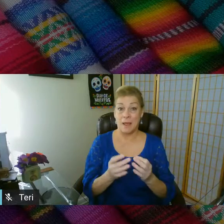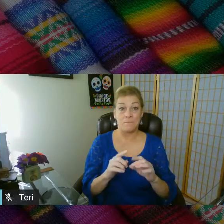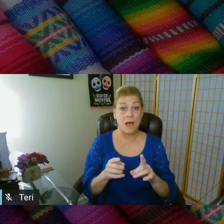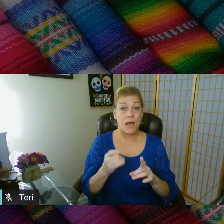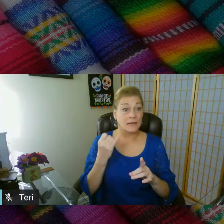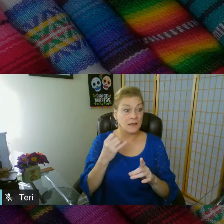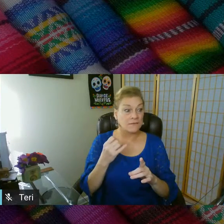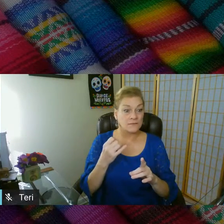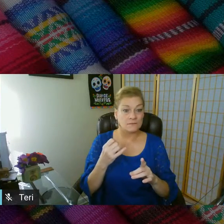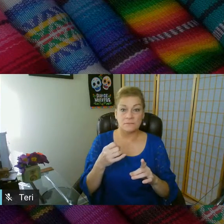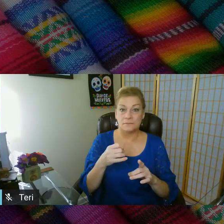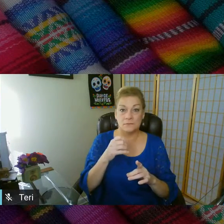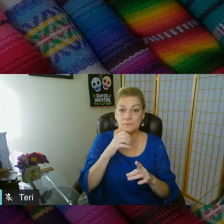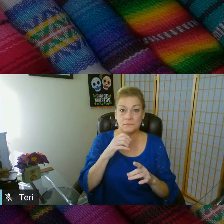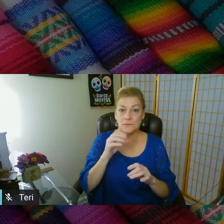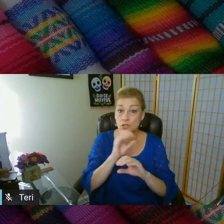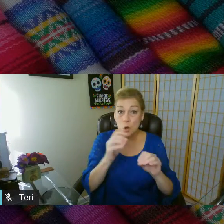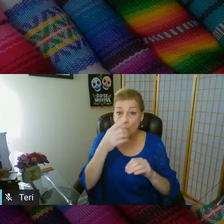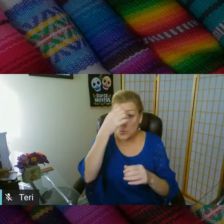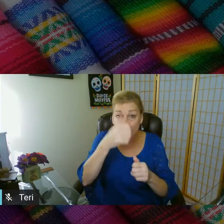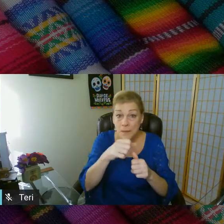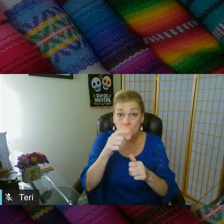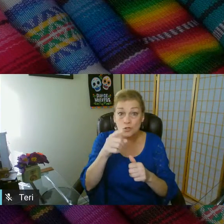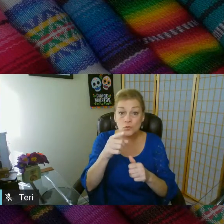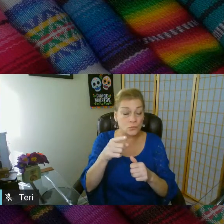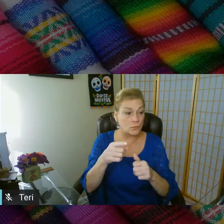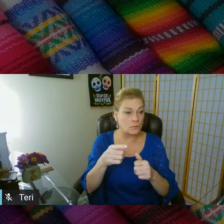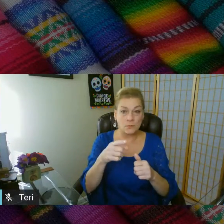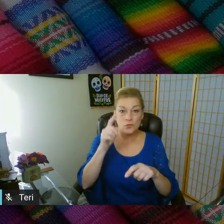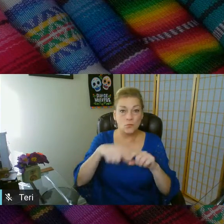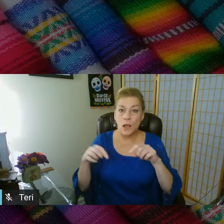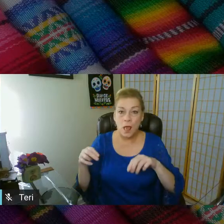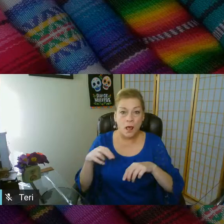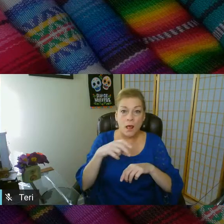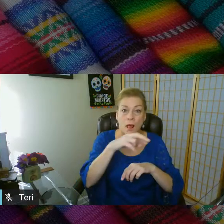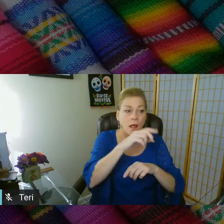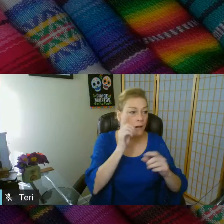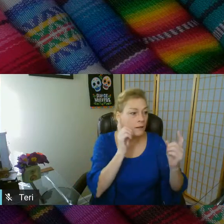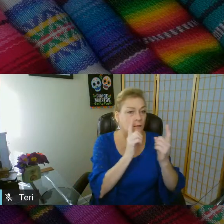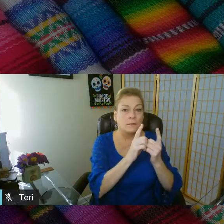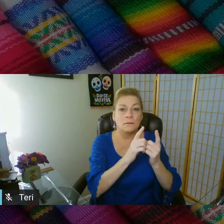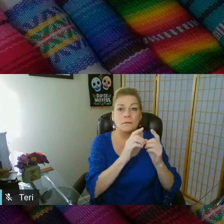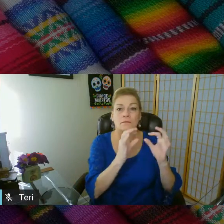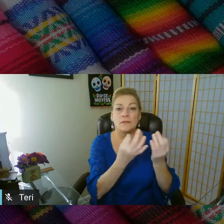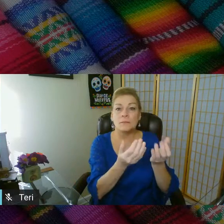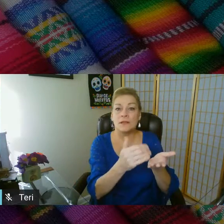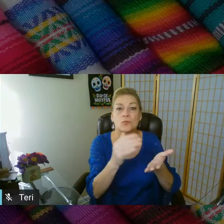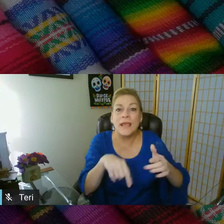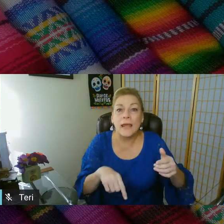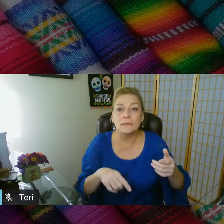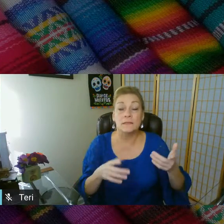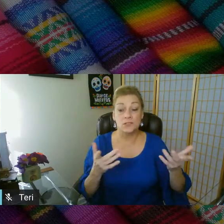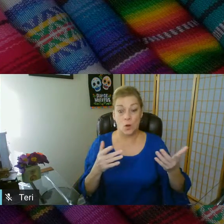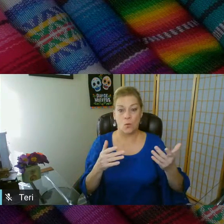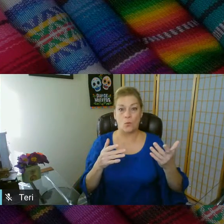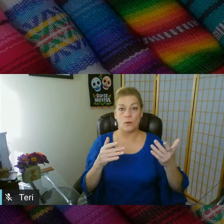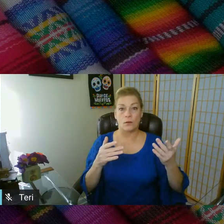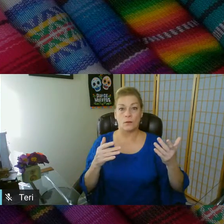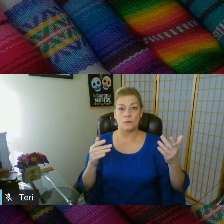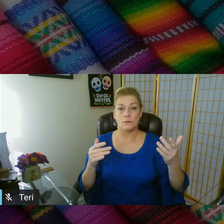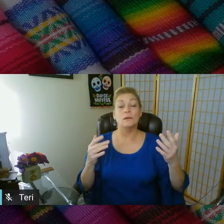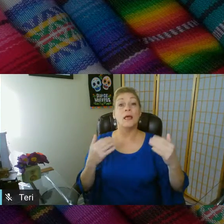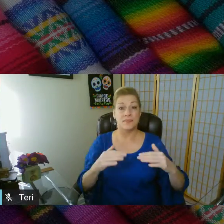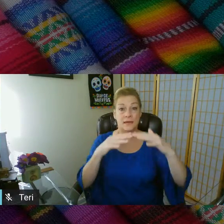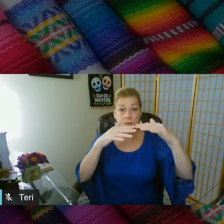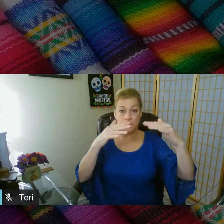then you sort of wisp away. So the ofrenda is a very important part of this holiday, and and